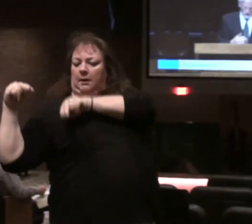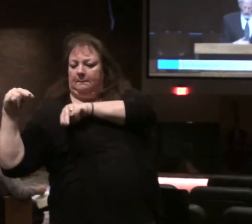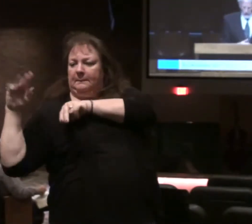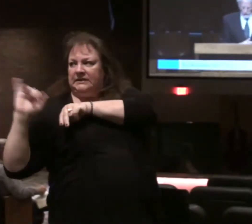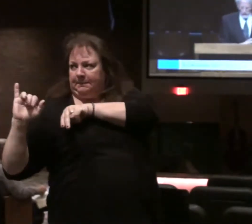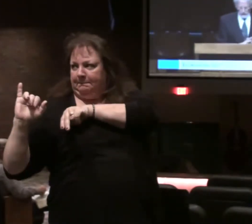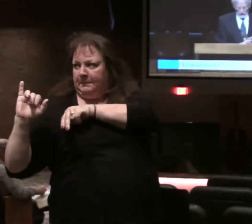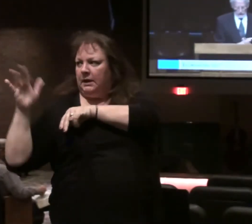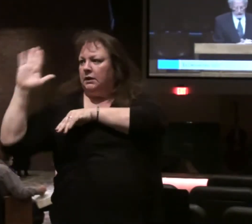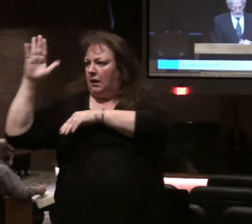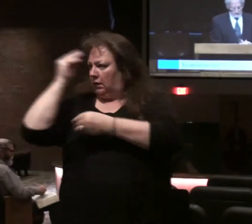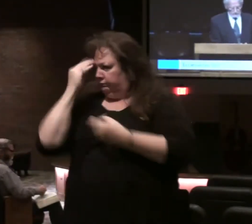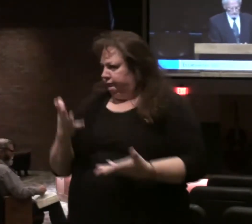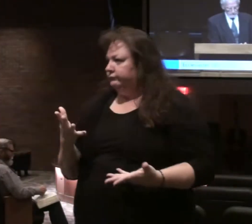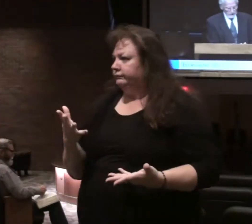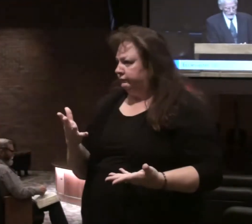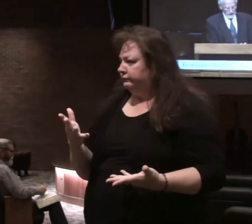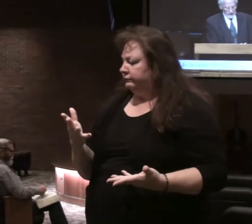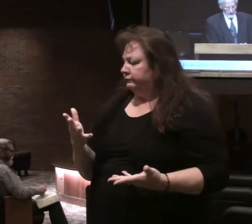as God has revealed it.